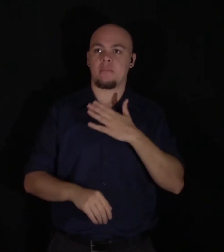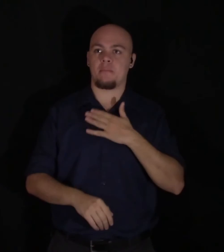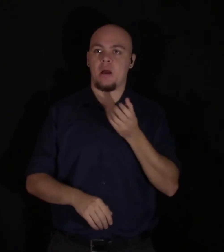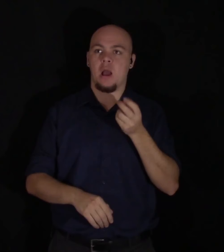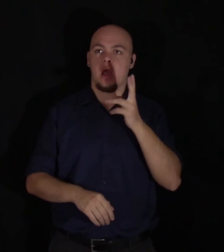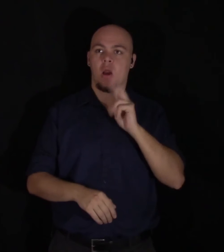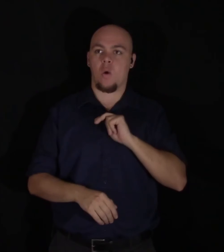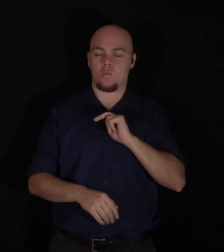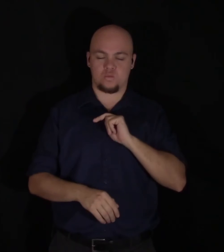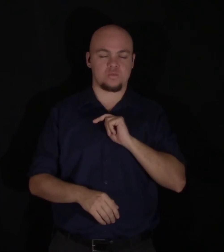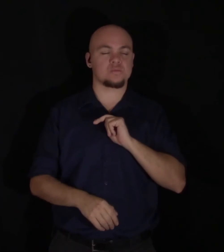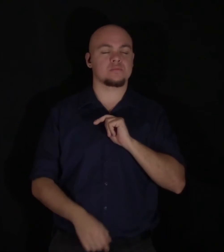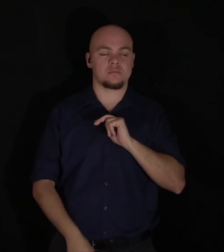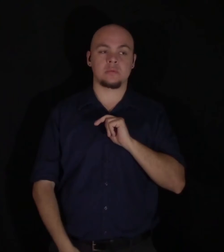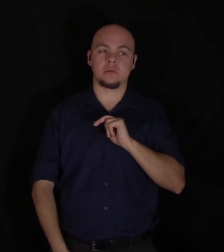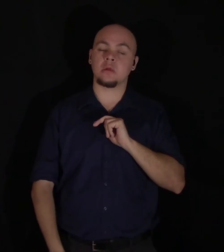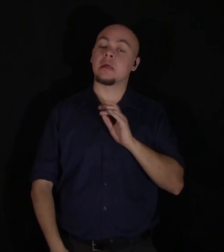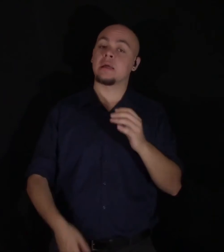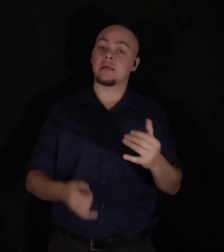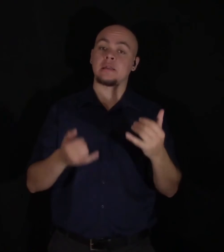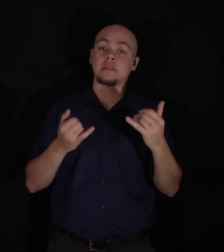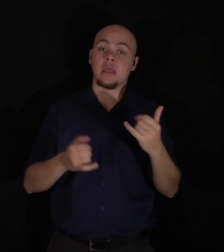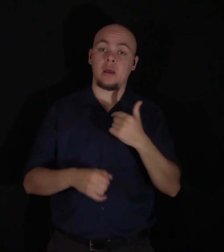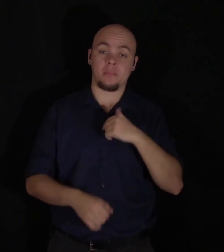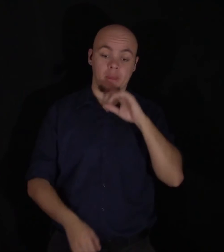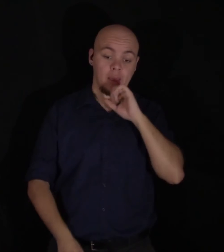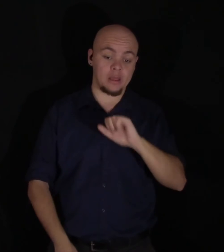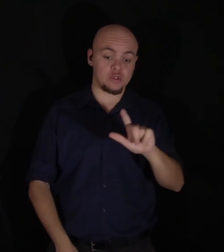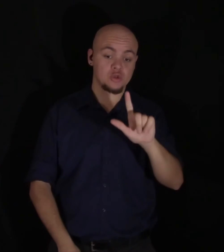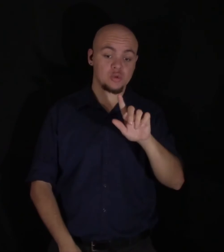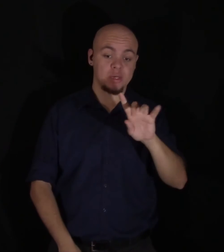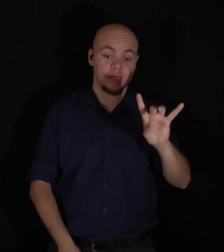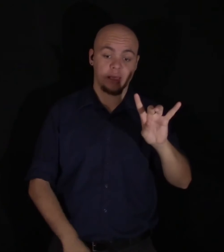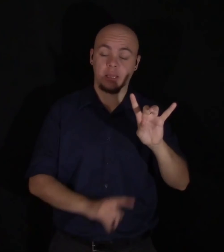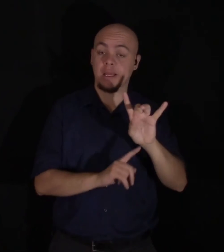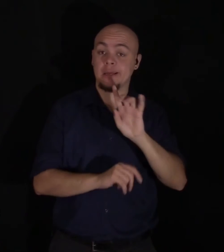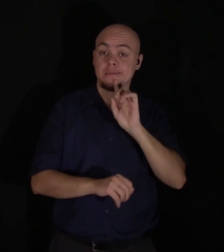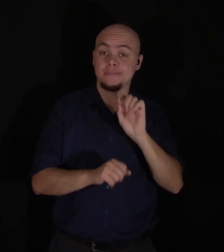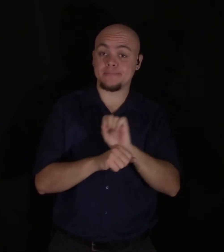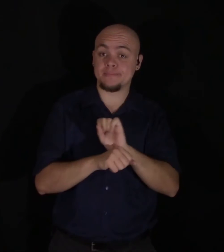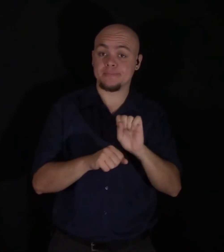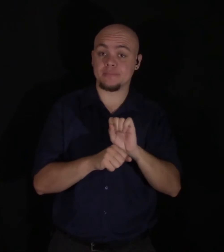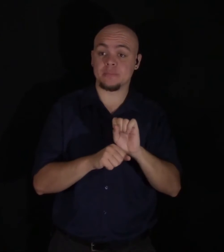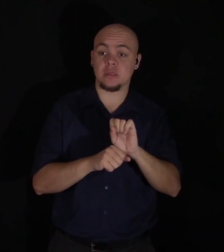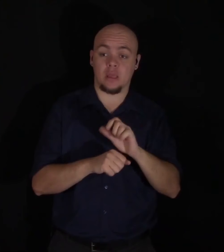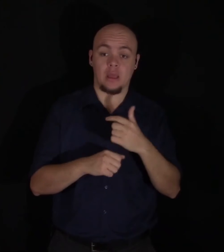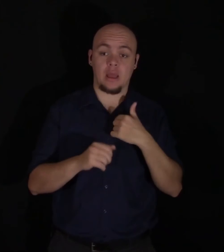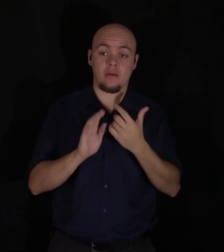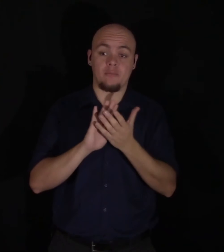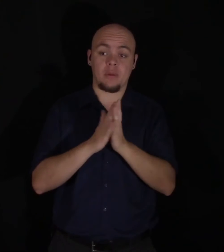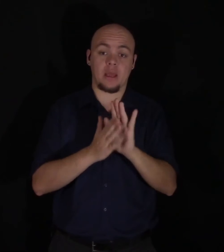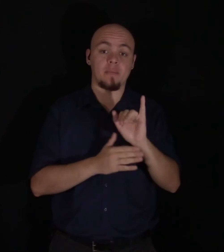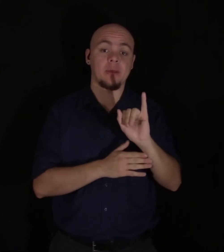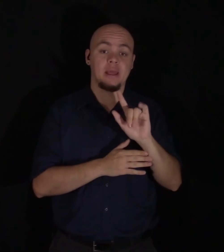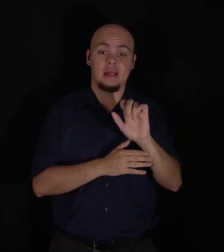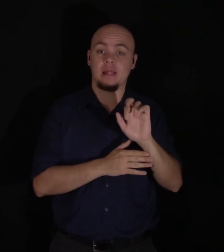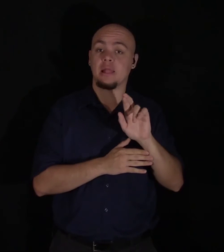country. Now I am 28, and in reality more illiterate than many schoolboys of